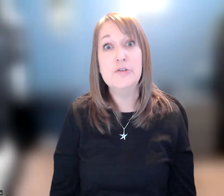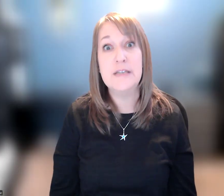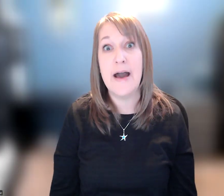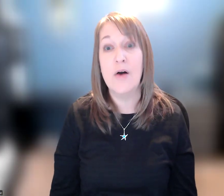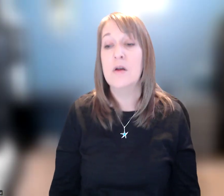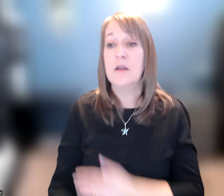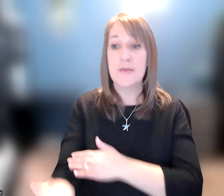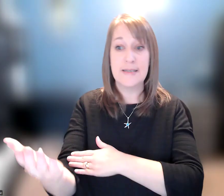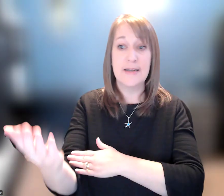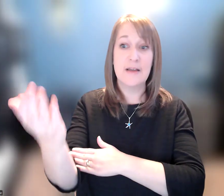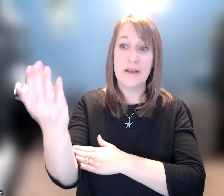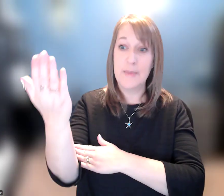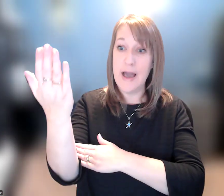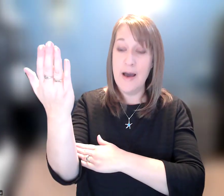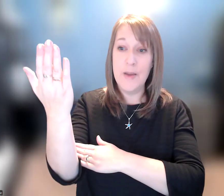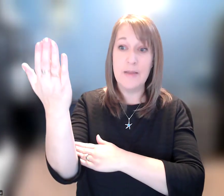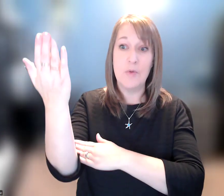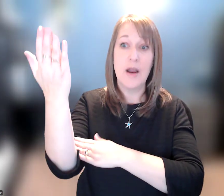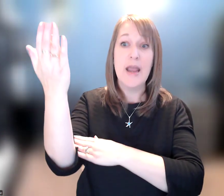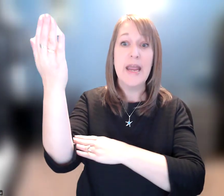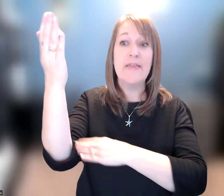Afternoon now, the sun is not coming up anymore. In the